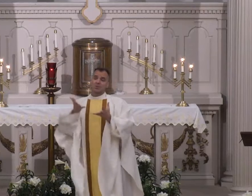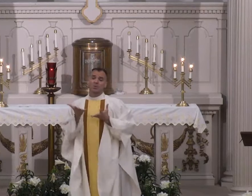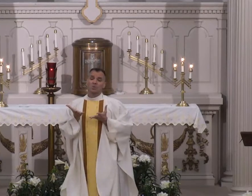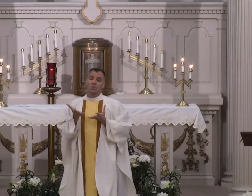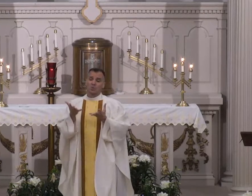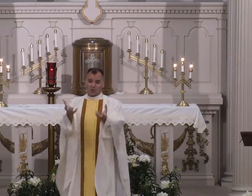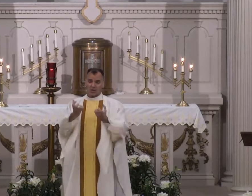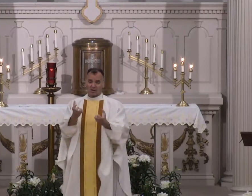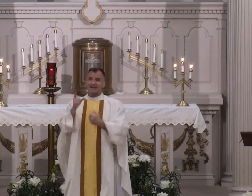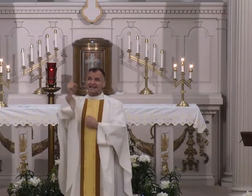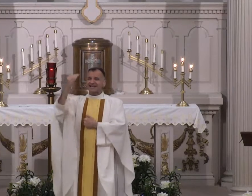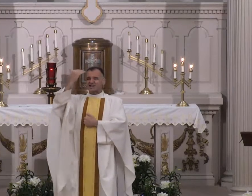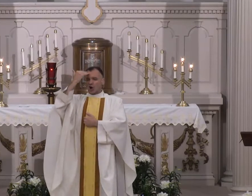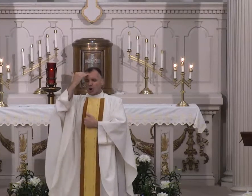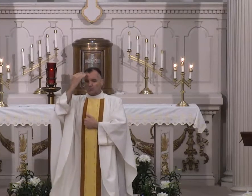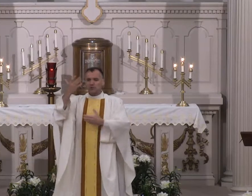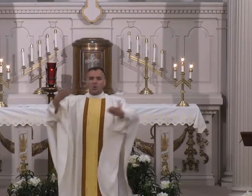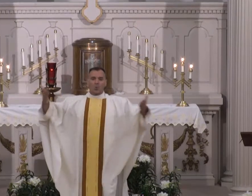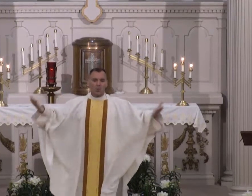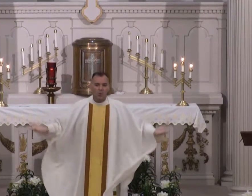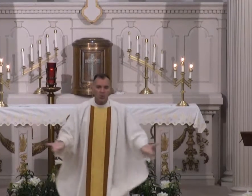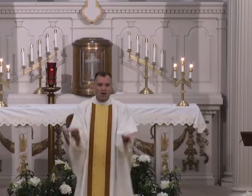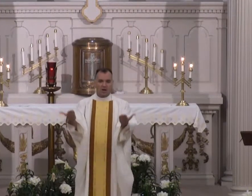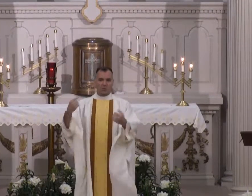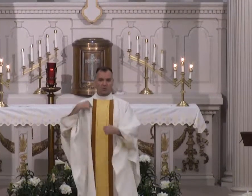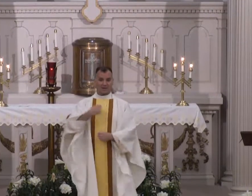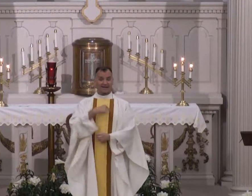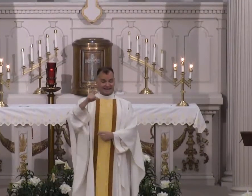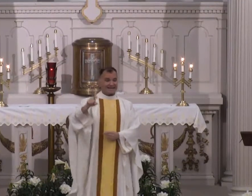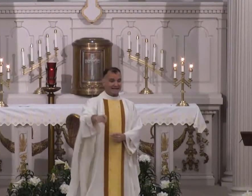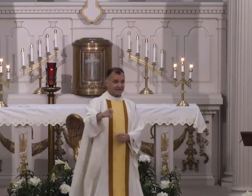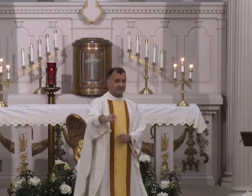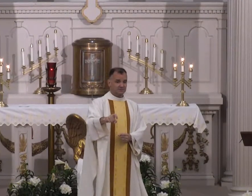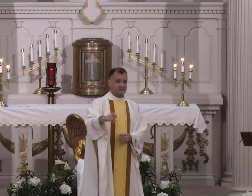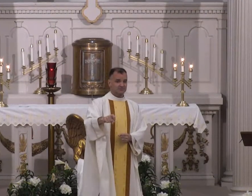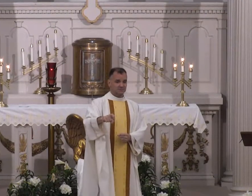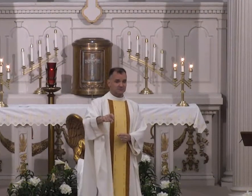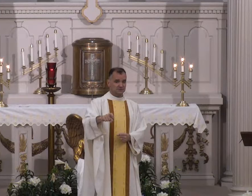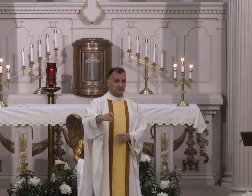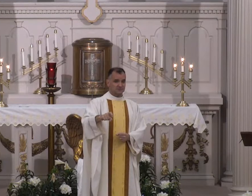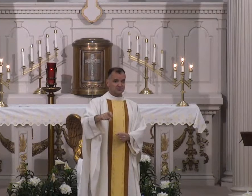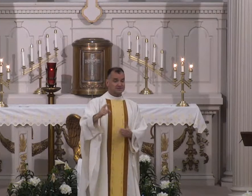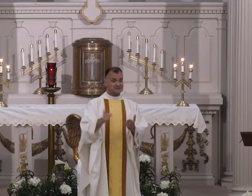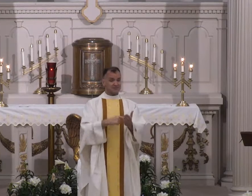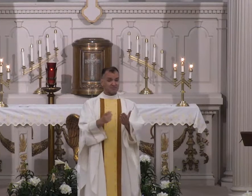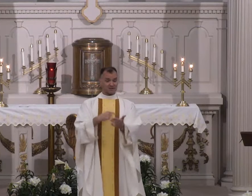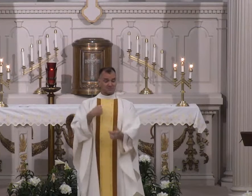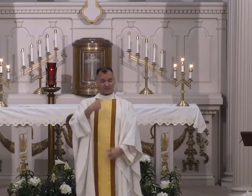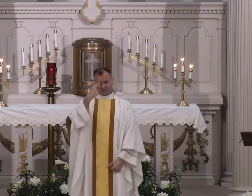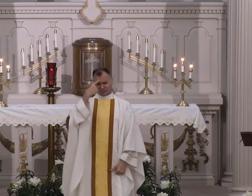his Father's will. And he knows what we need.